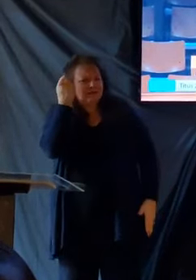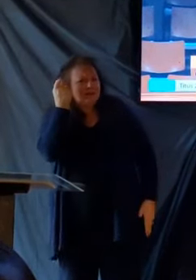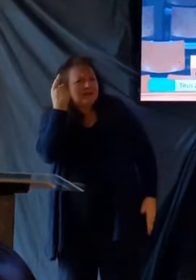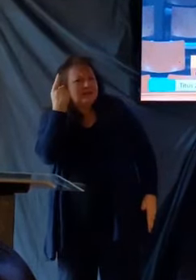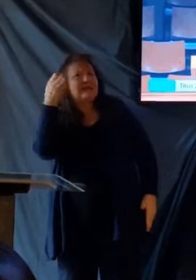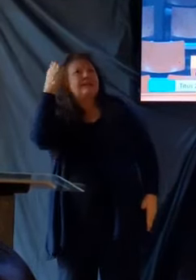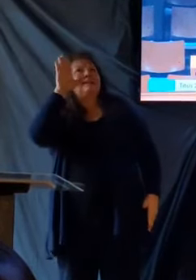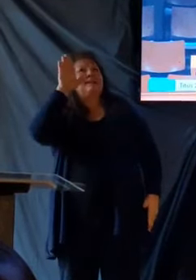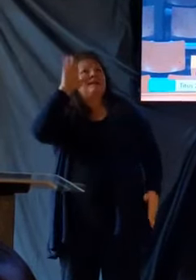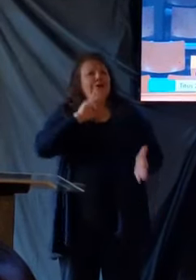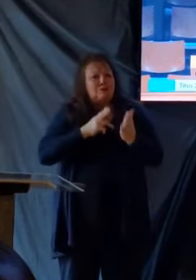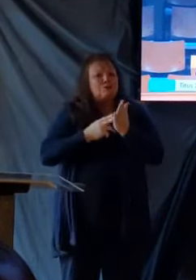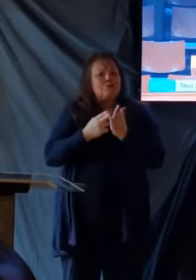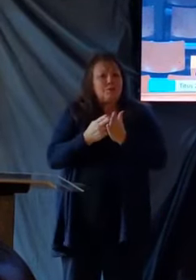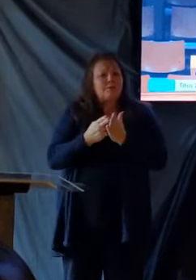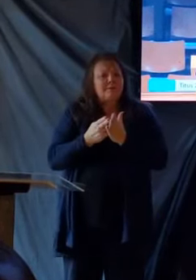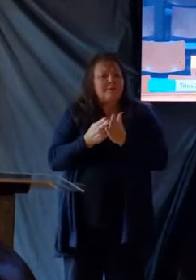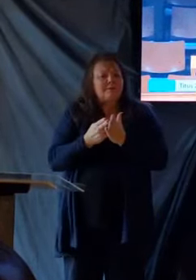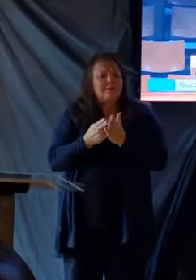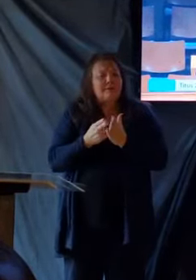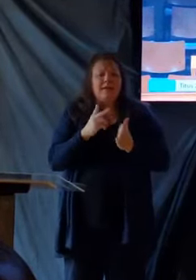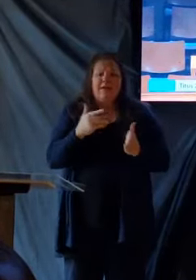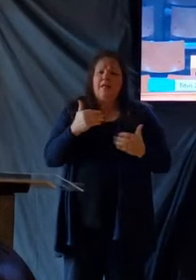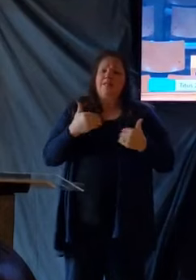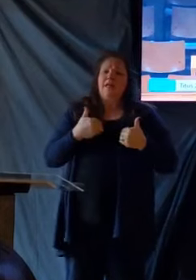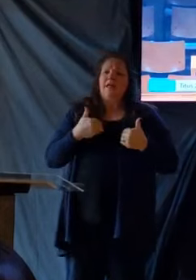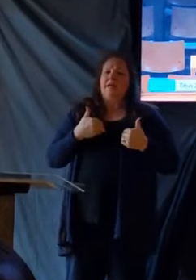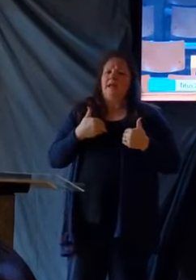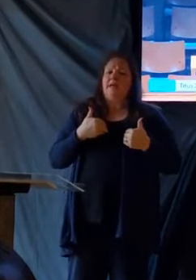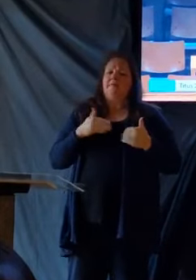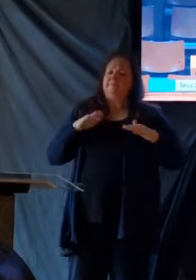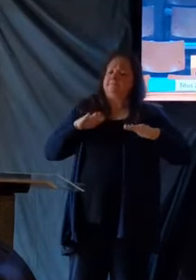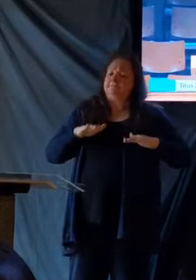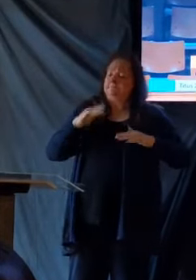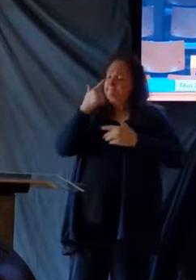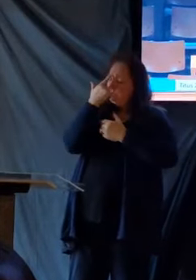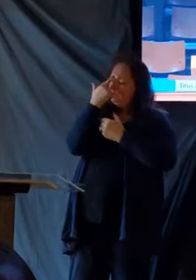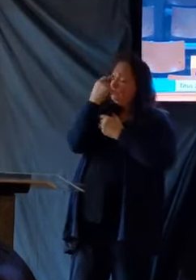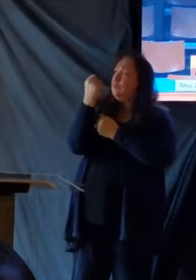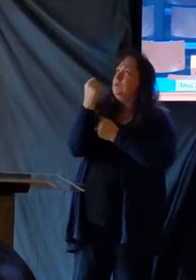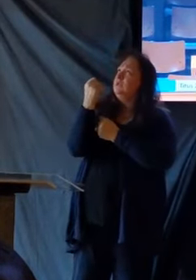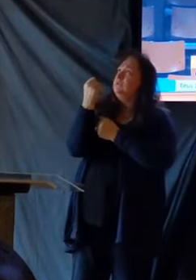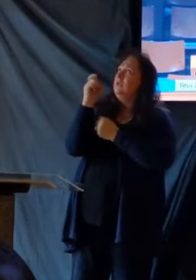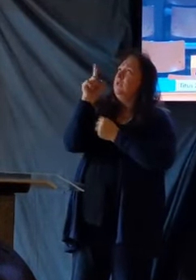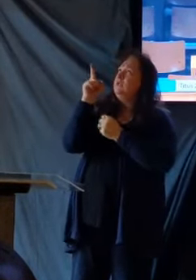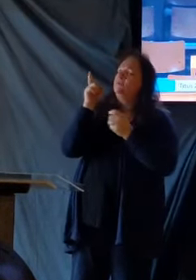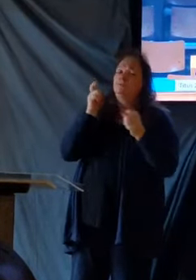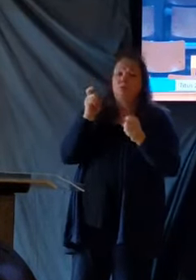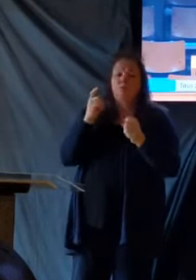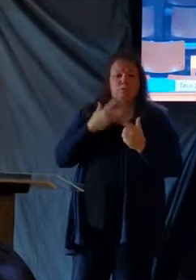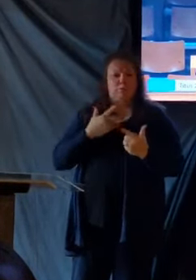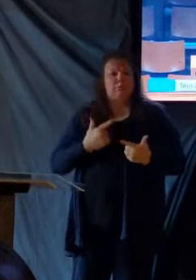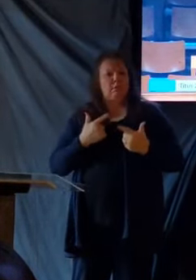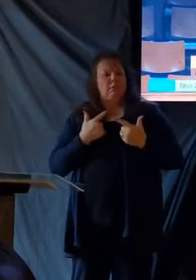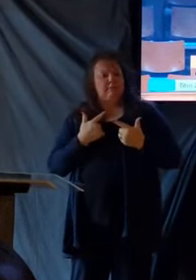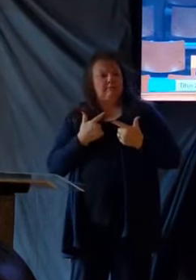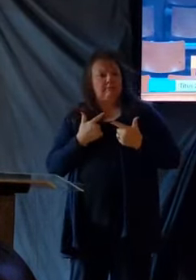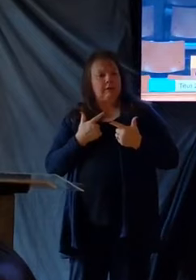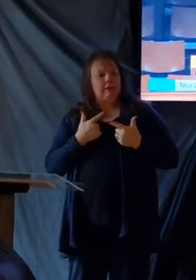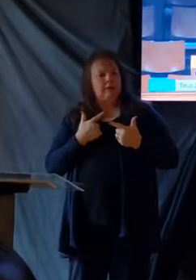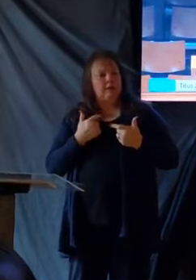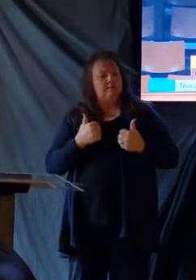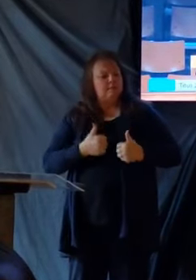understanding of God's truth. So they have a settled trust in the Lord that governs their life. They